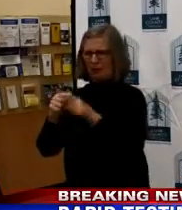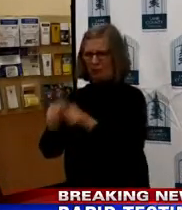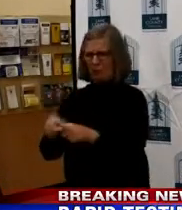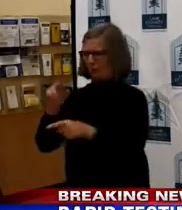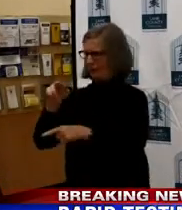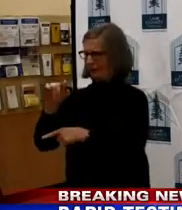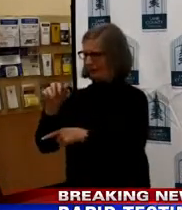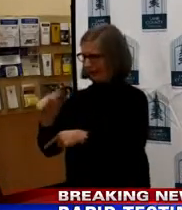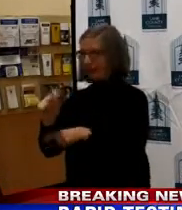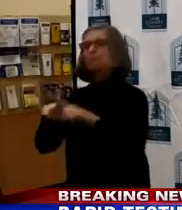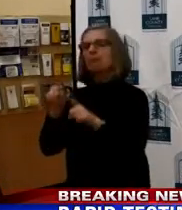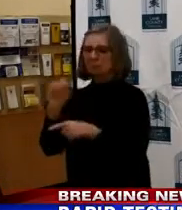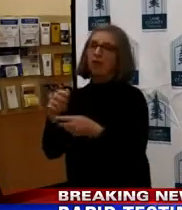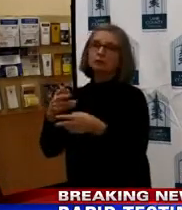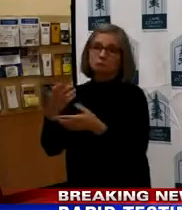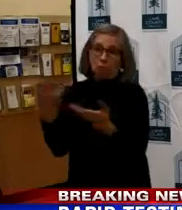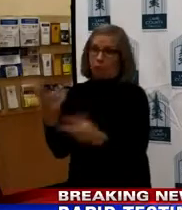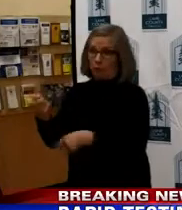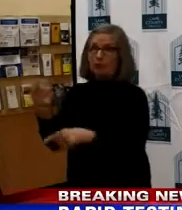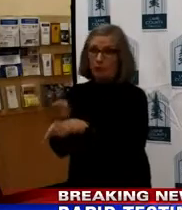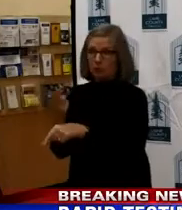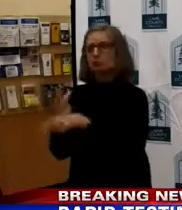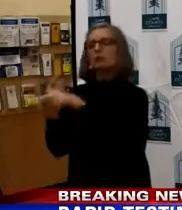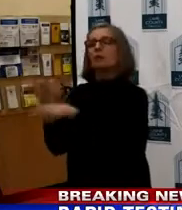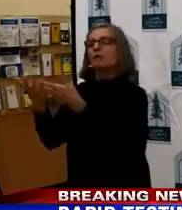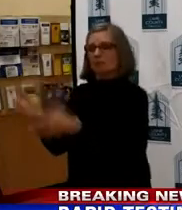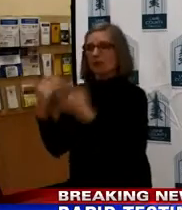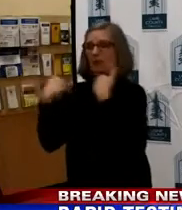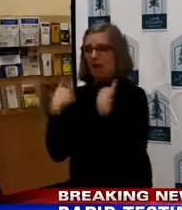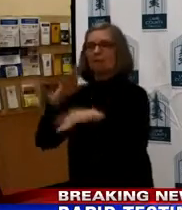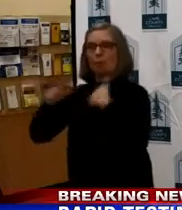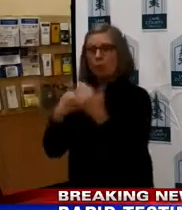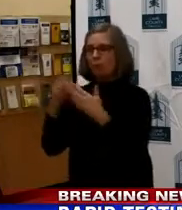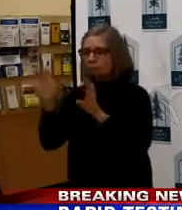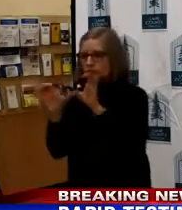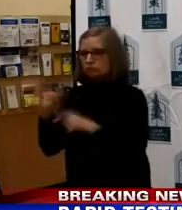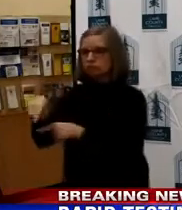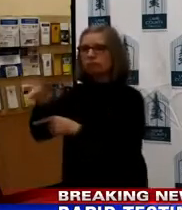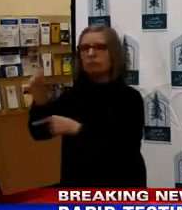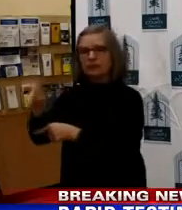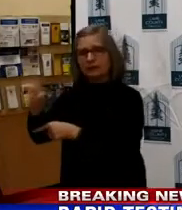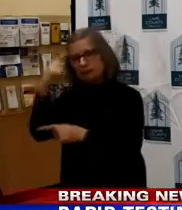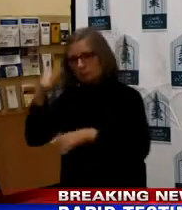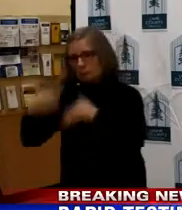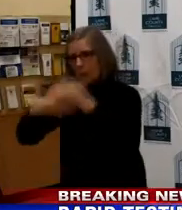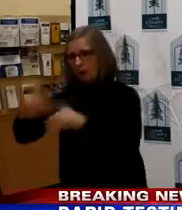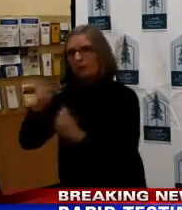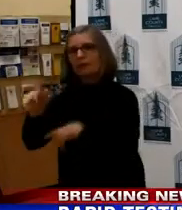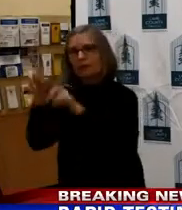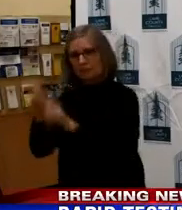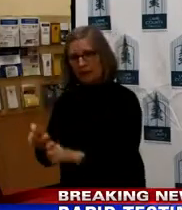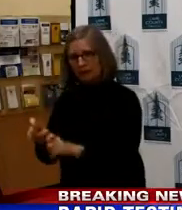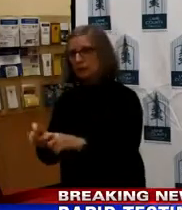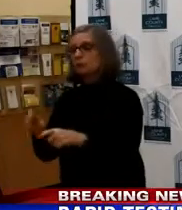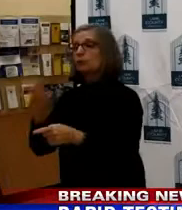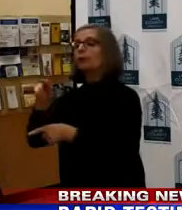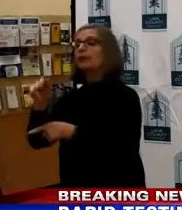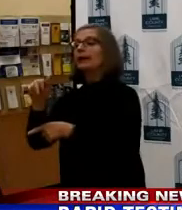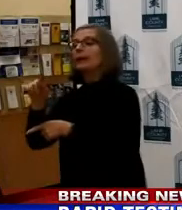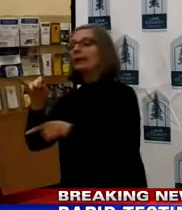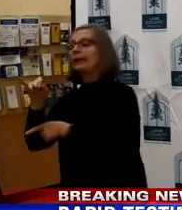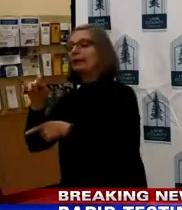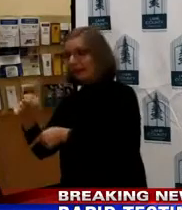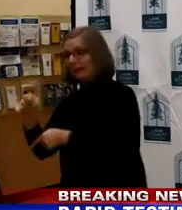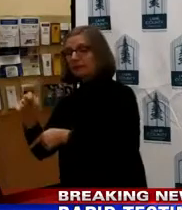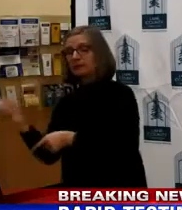has all the chemicals necessary to process the test. That is actually sent to a point of contact like a doctor's office, and then they can process